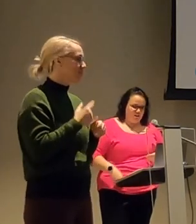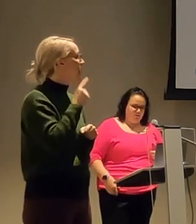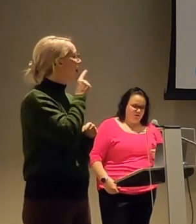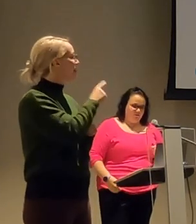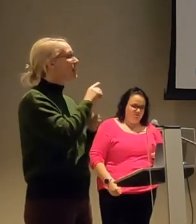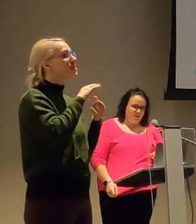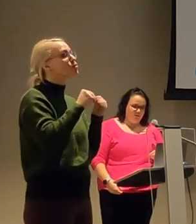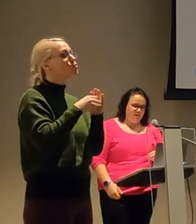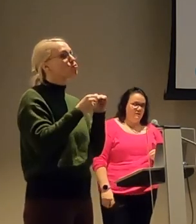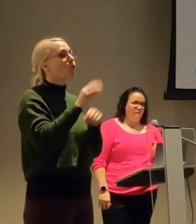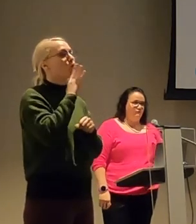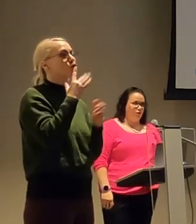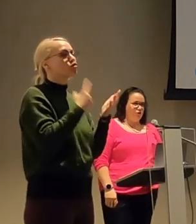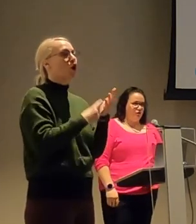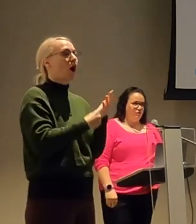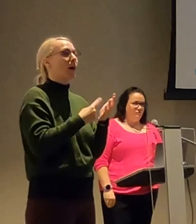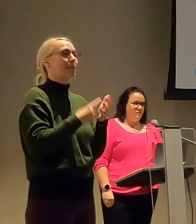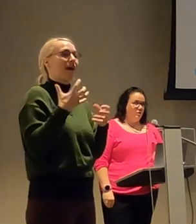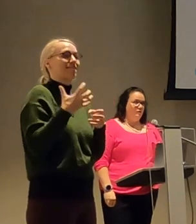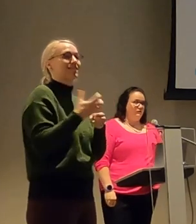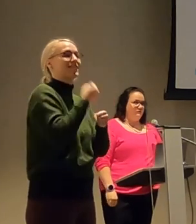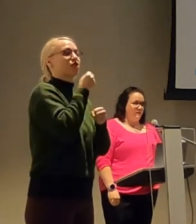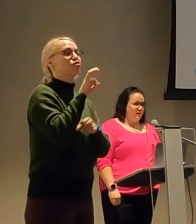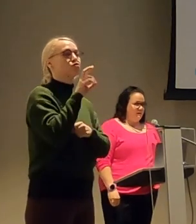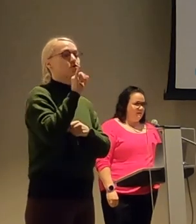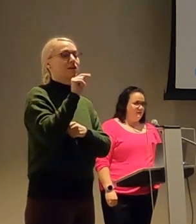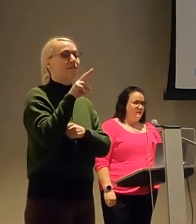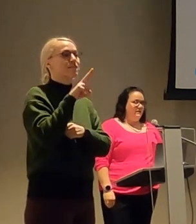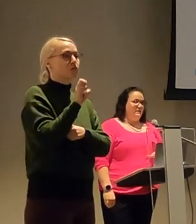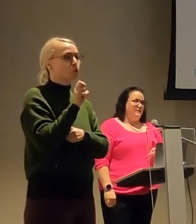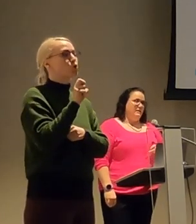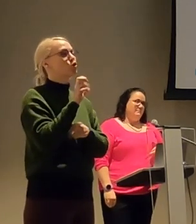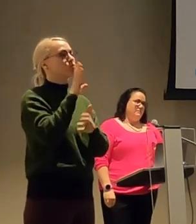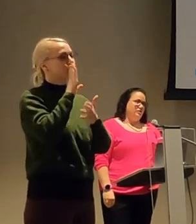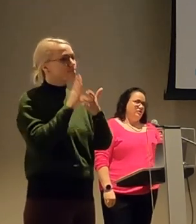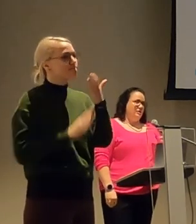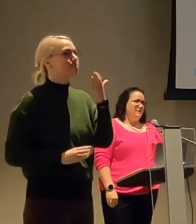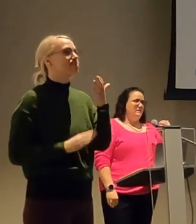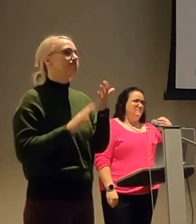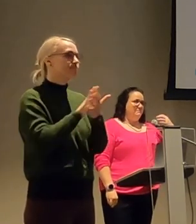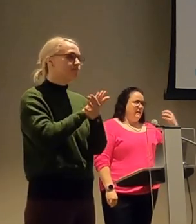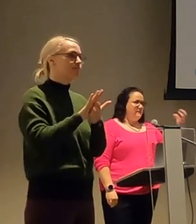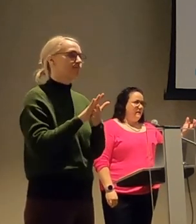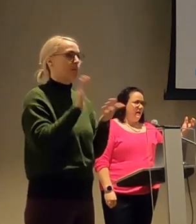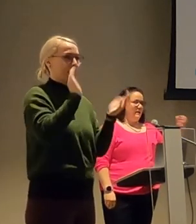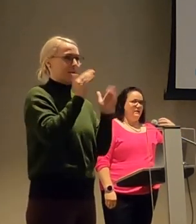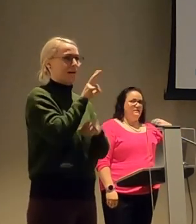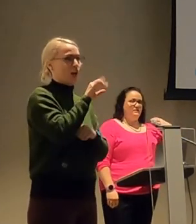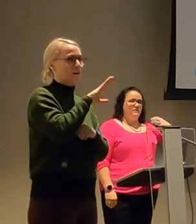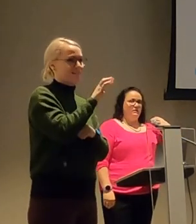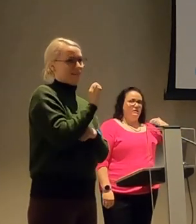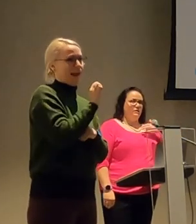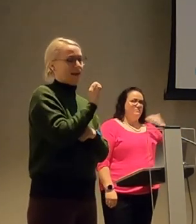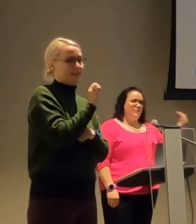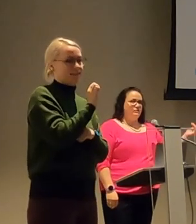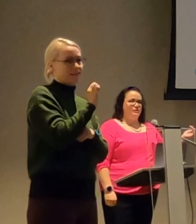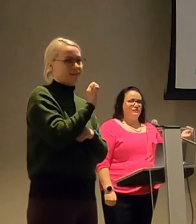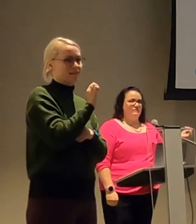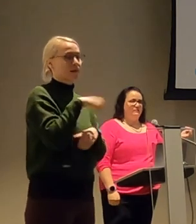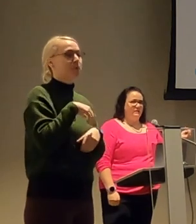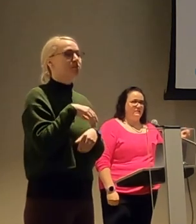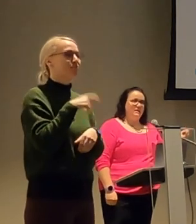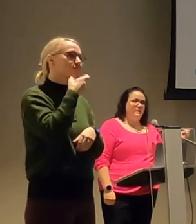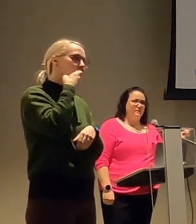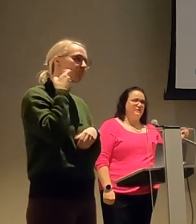story that talks about the victory of virtue over vice. She maintained her